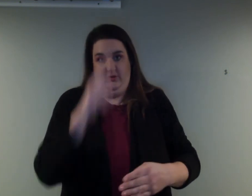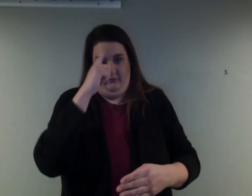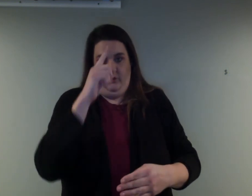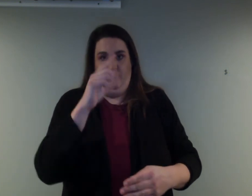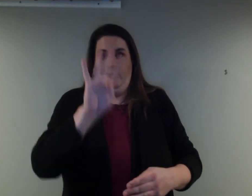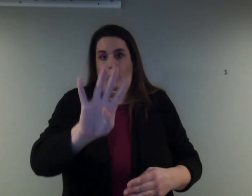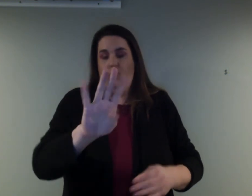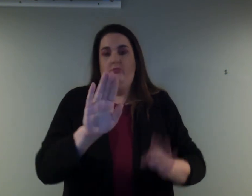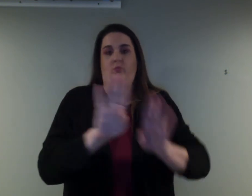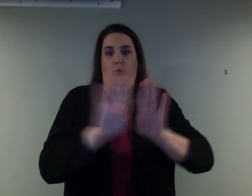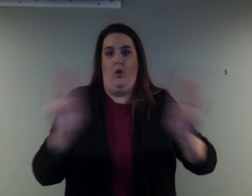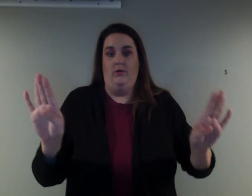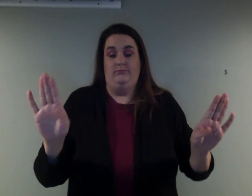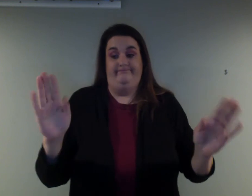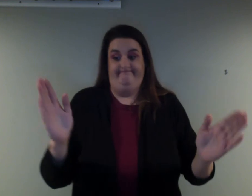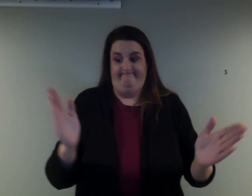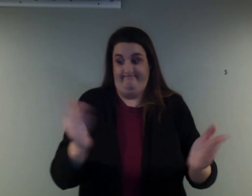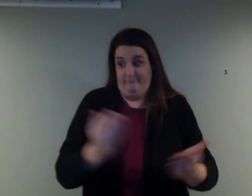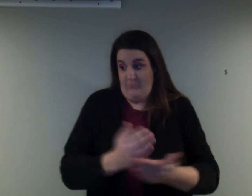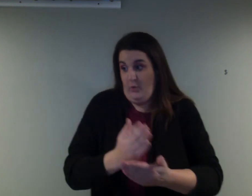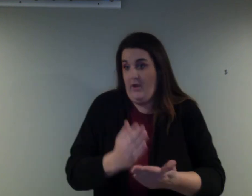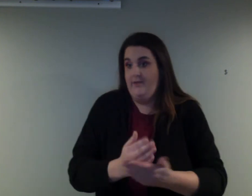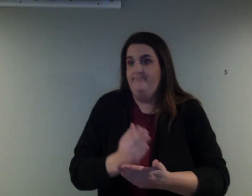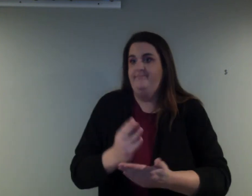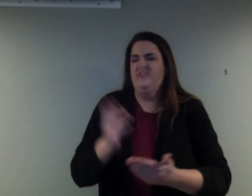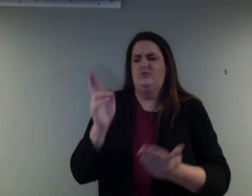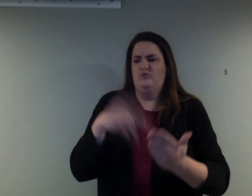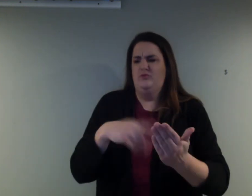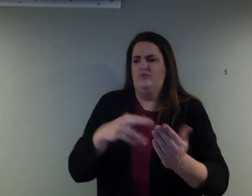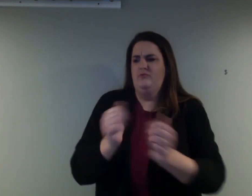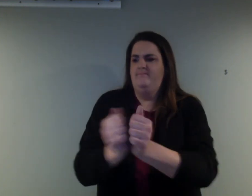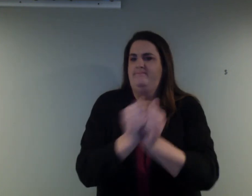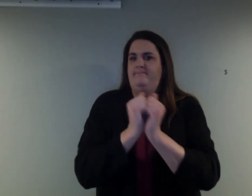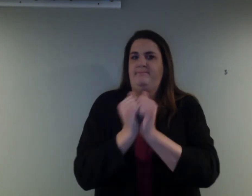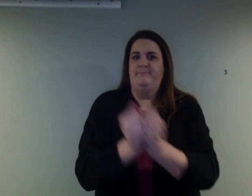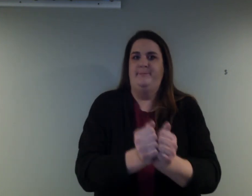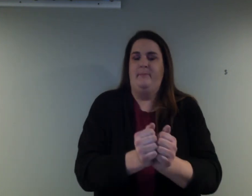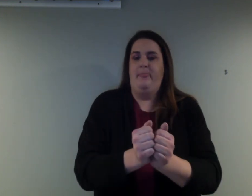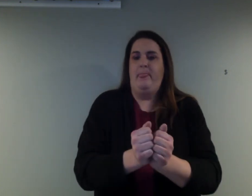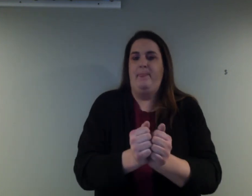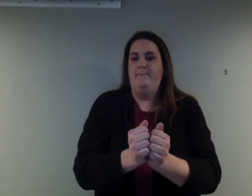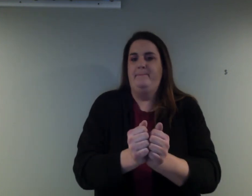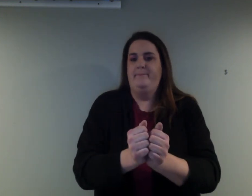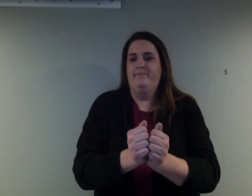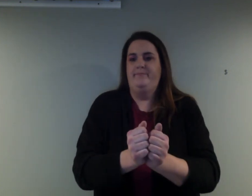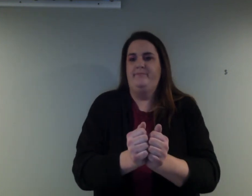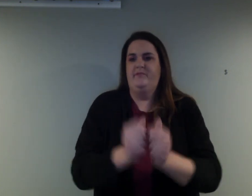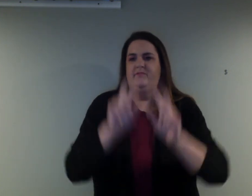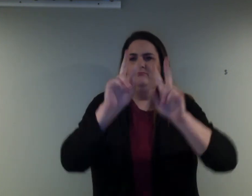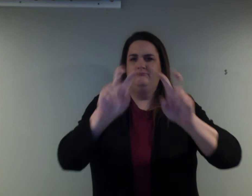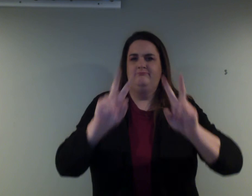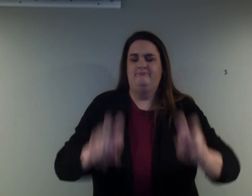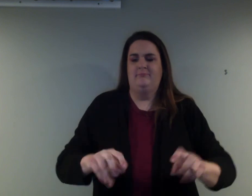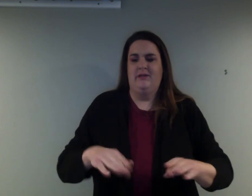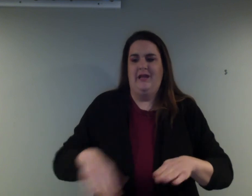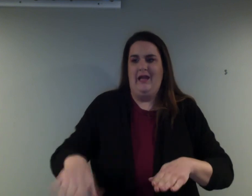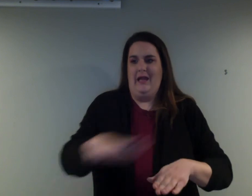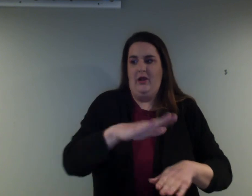All right, let's review together. To calculate the area of one side,